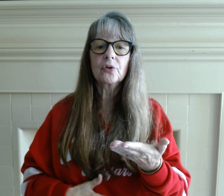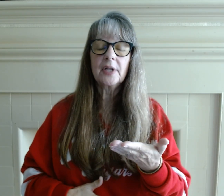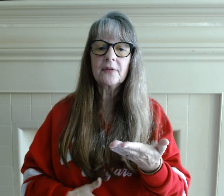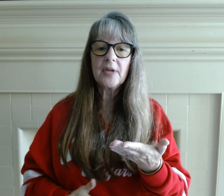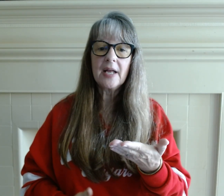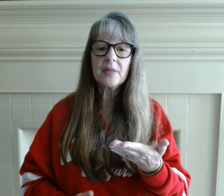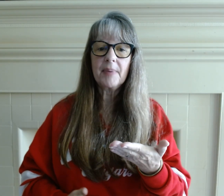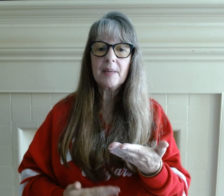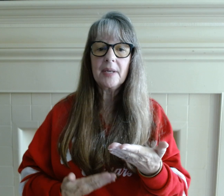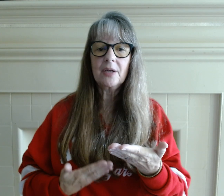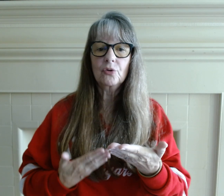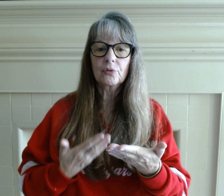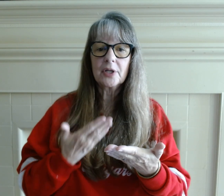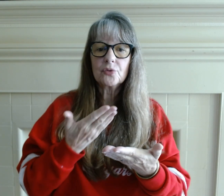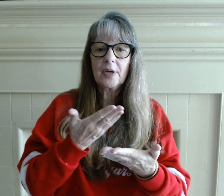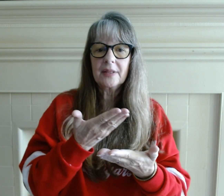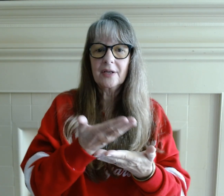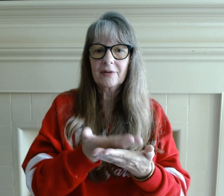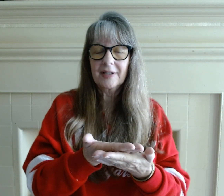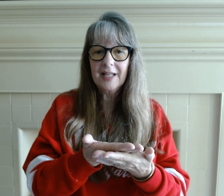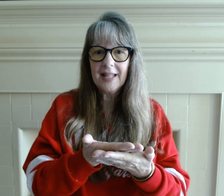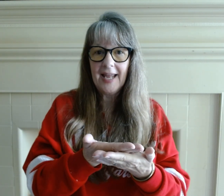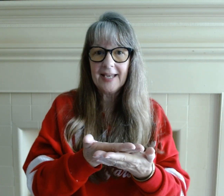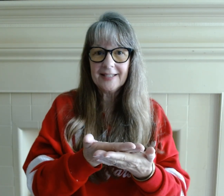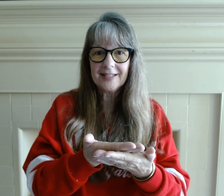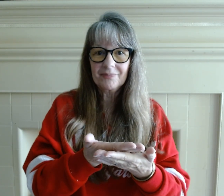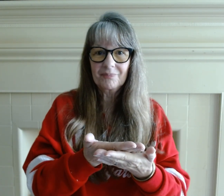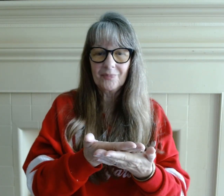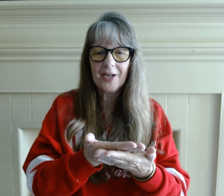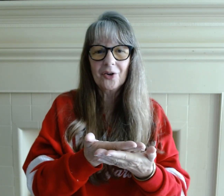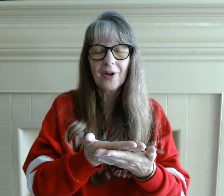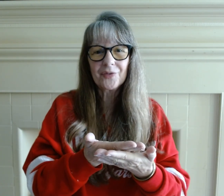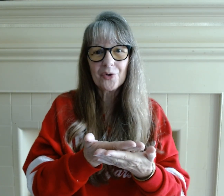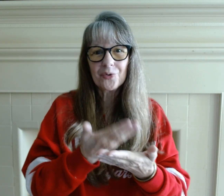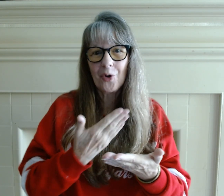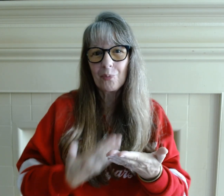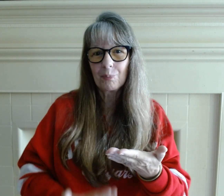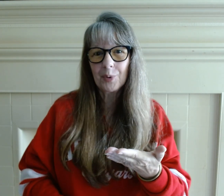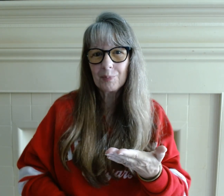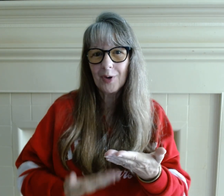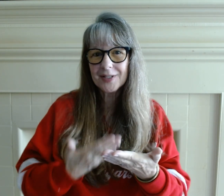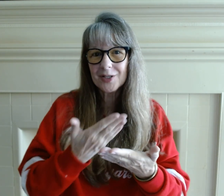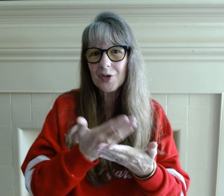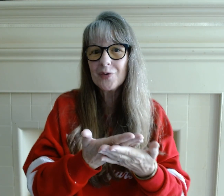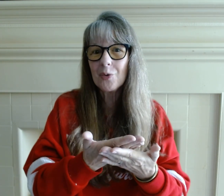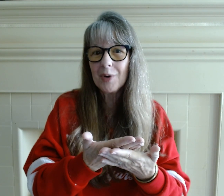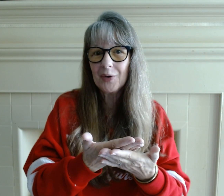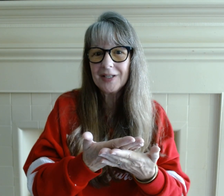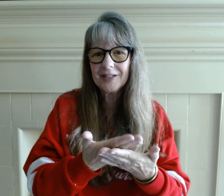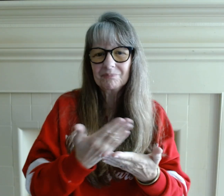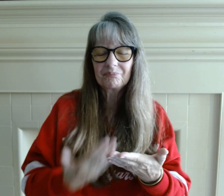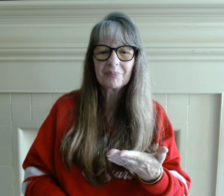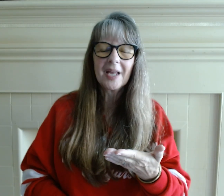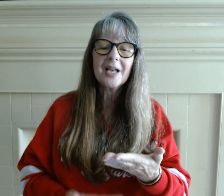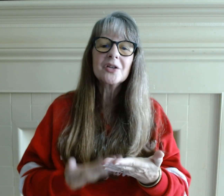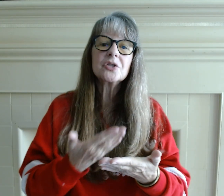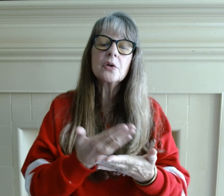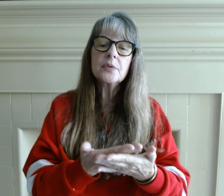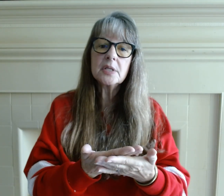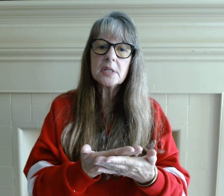left hand, the baby, it's right there in the hand, right? You don't have to go through the whole birth process, even though Mary did. So this is,